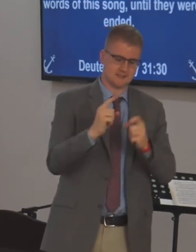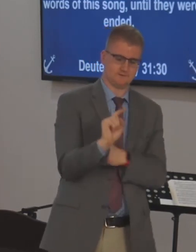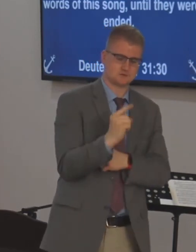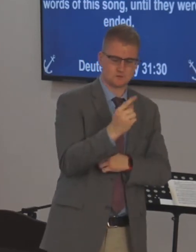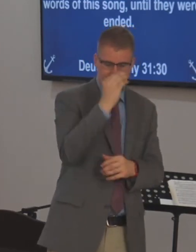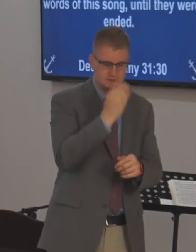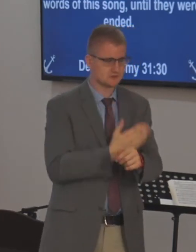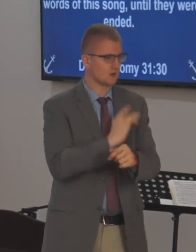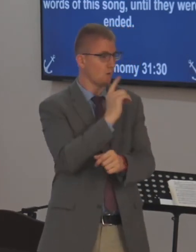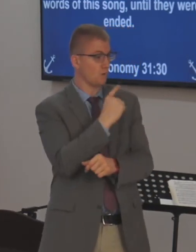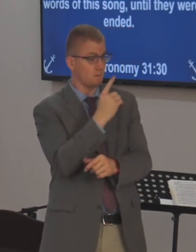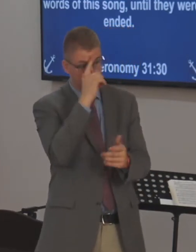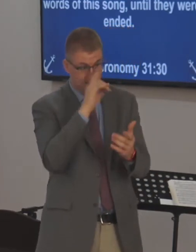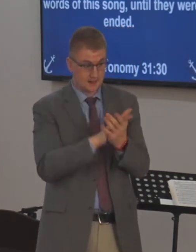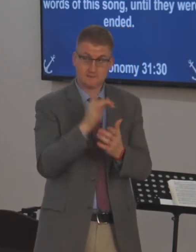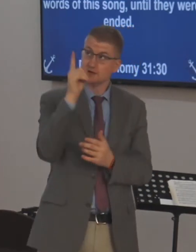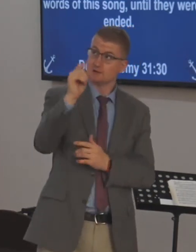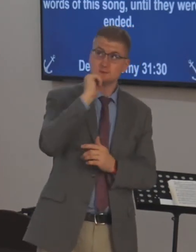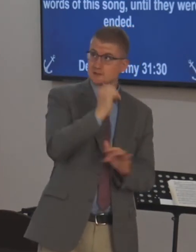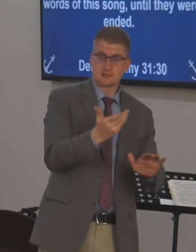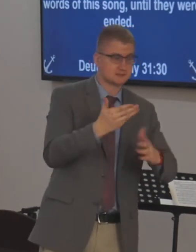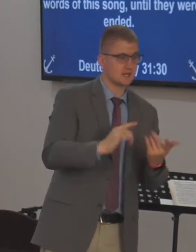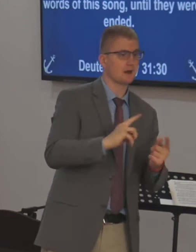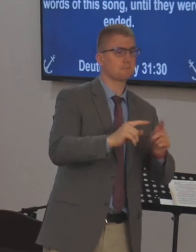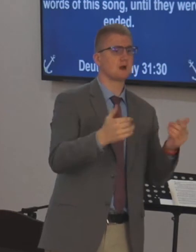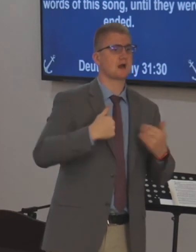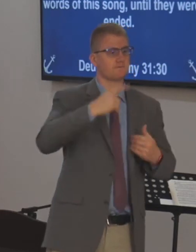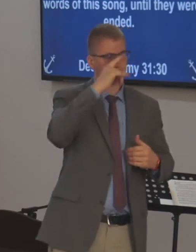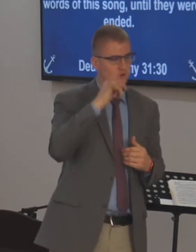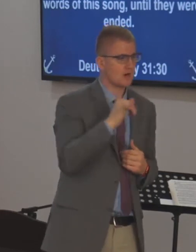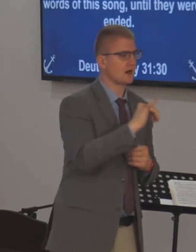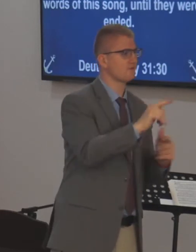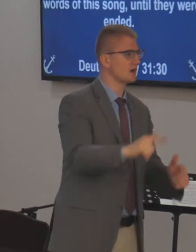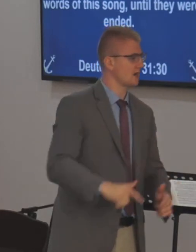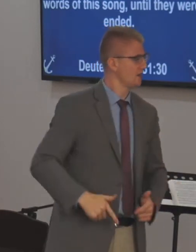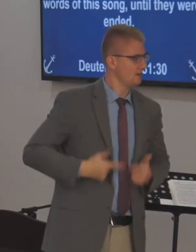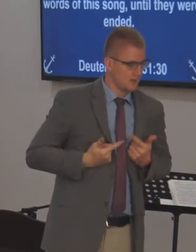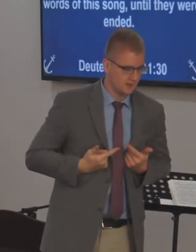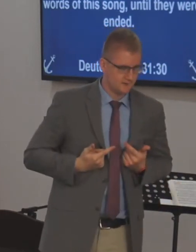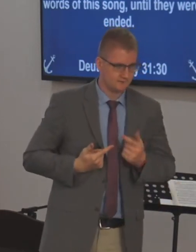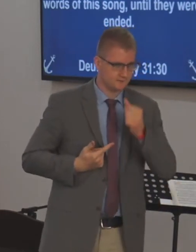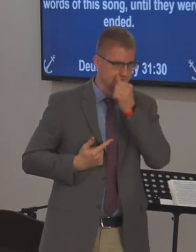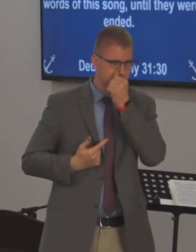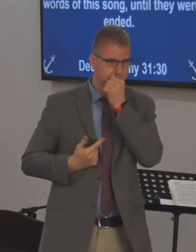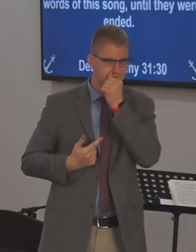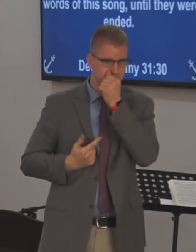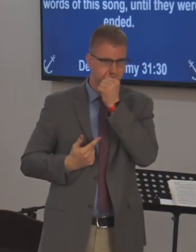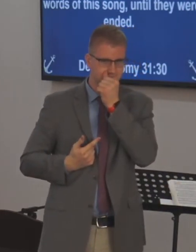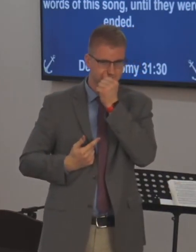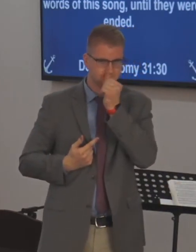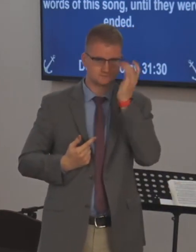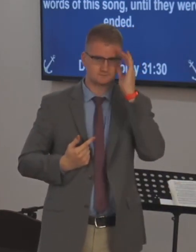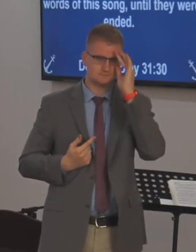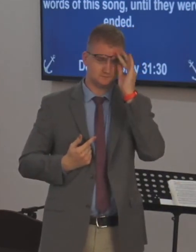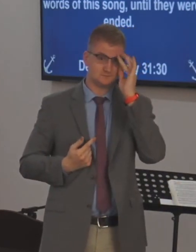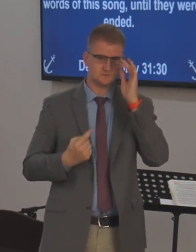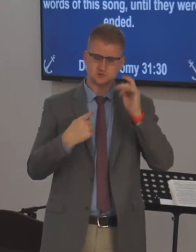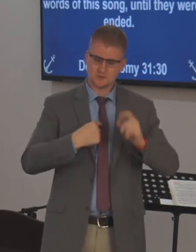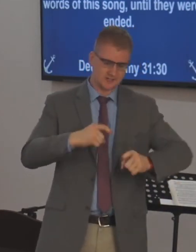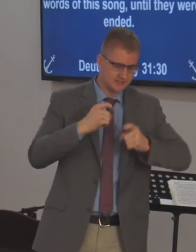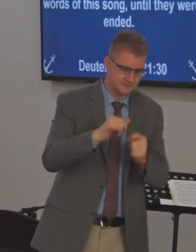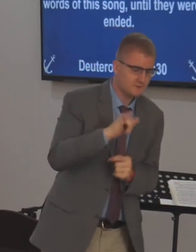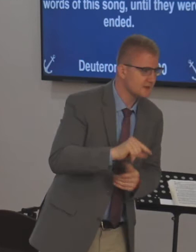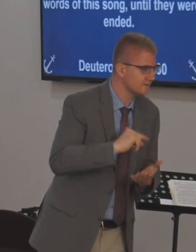in him should not perish but everlasting life. Now, I don't say it that fast, obviously, because I want them to get it. But I give them